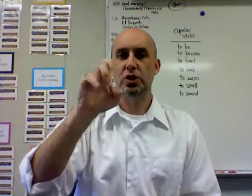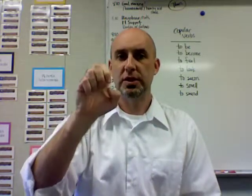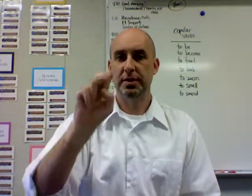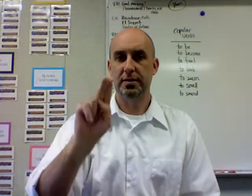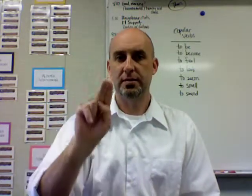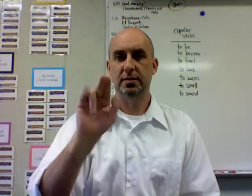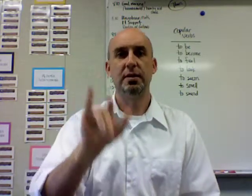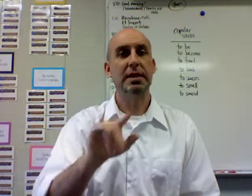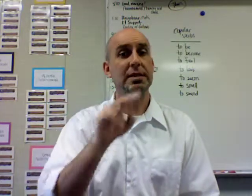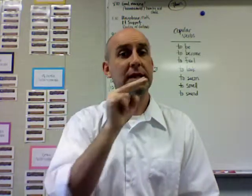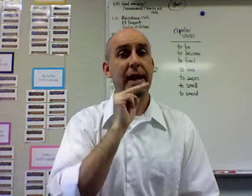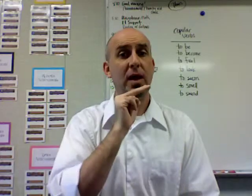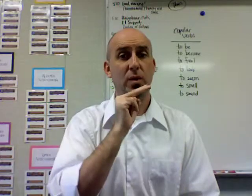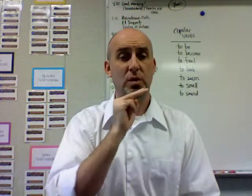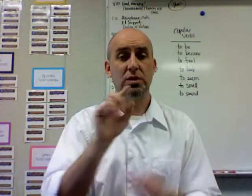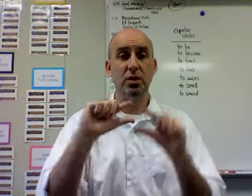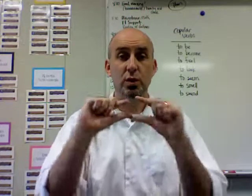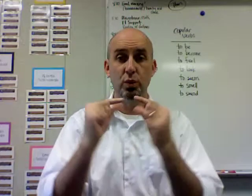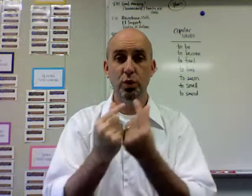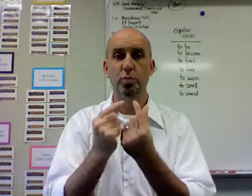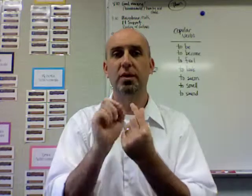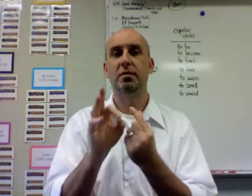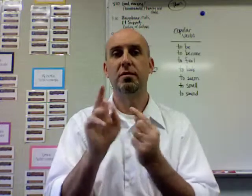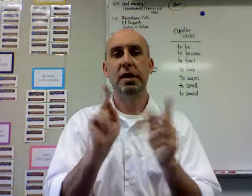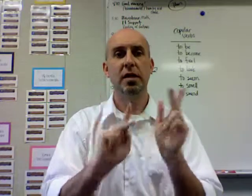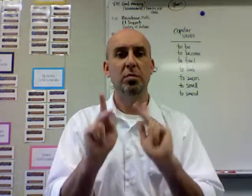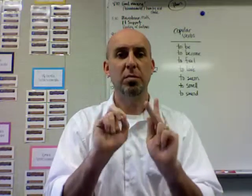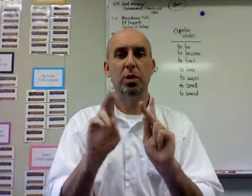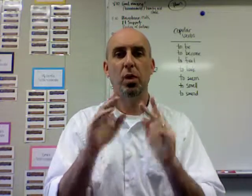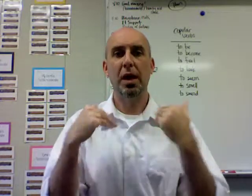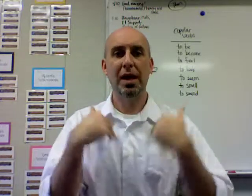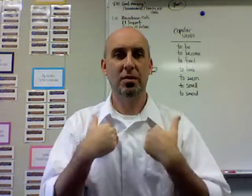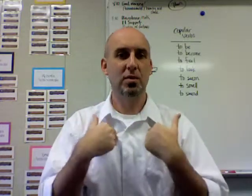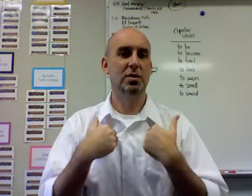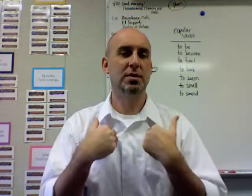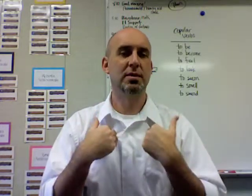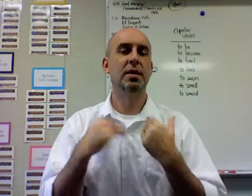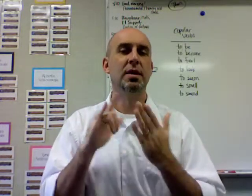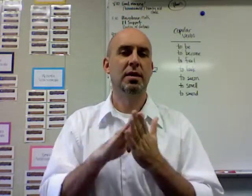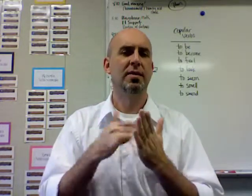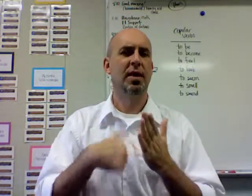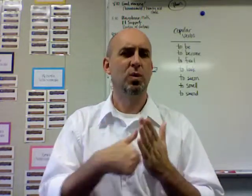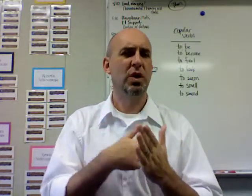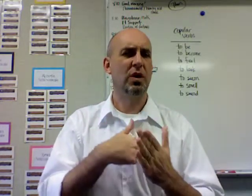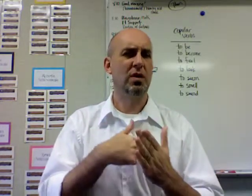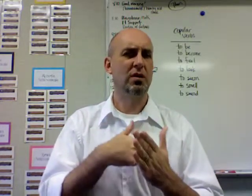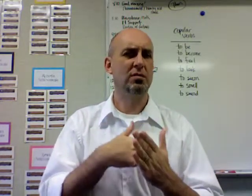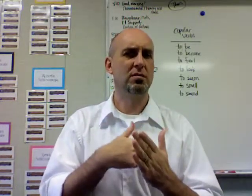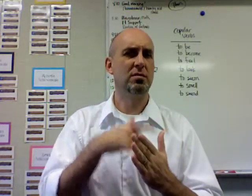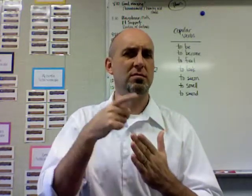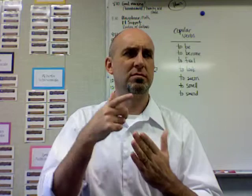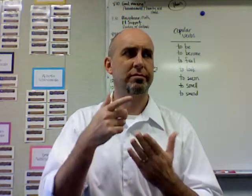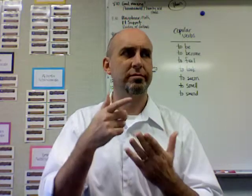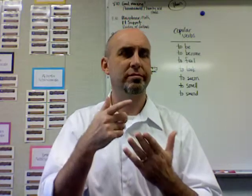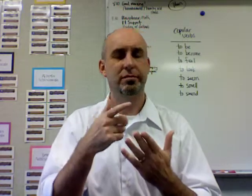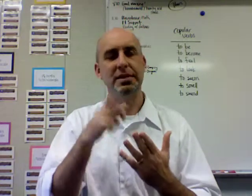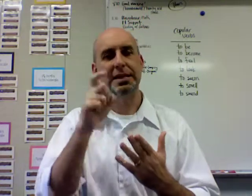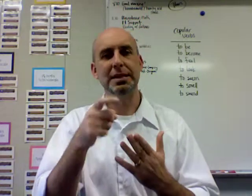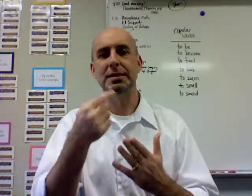Population. That's a noun. It's a group of people or animals that we are needing to